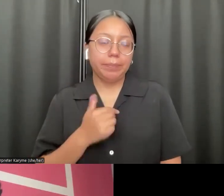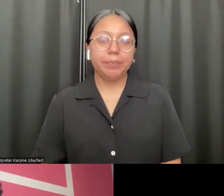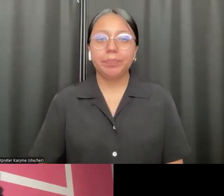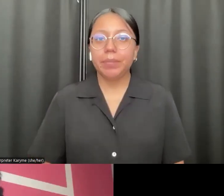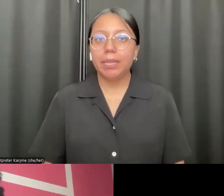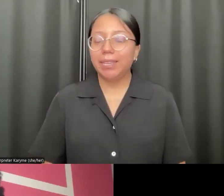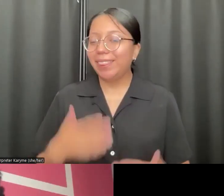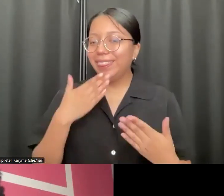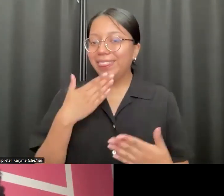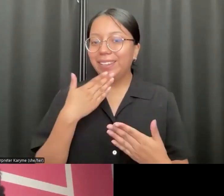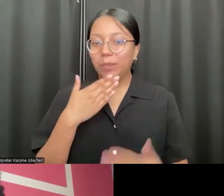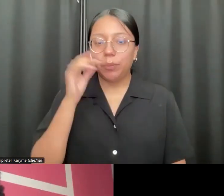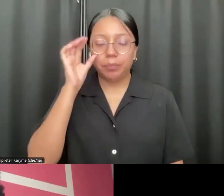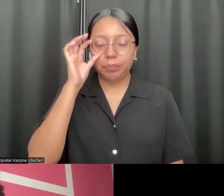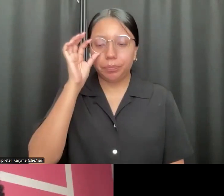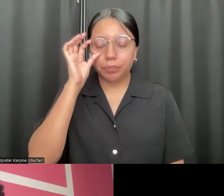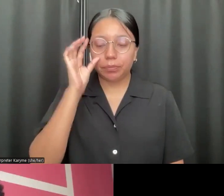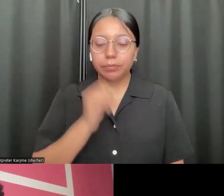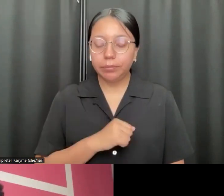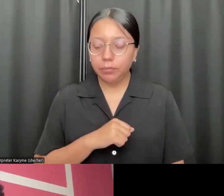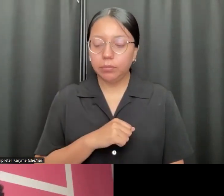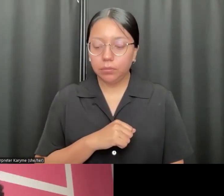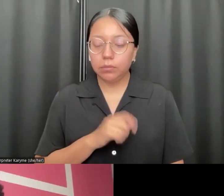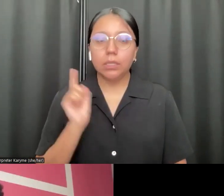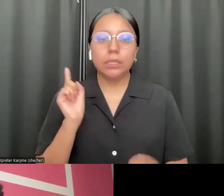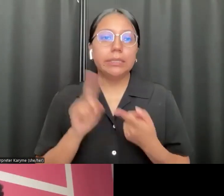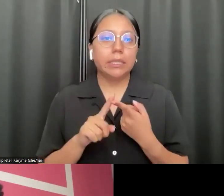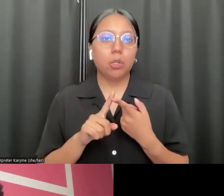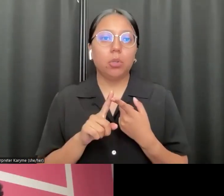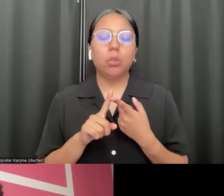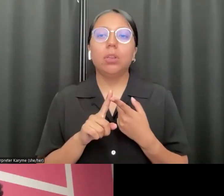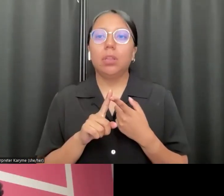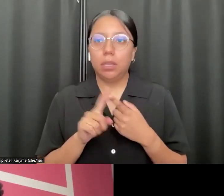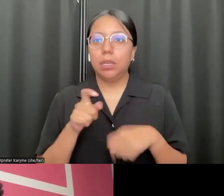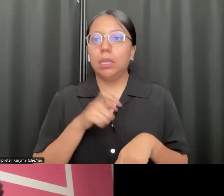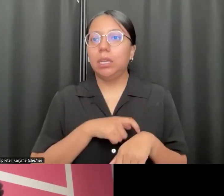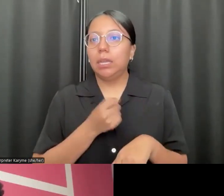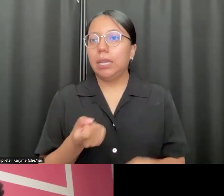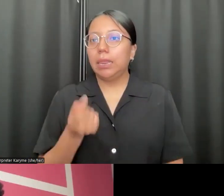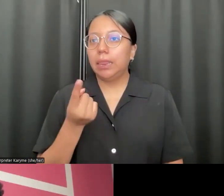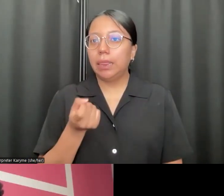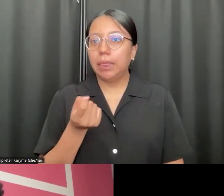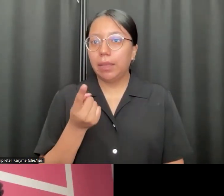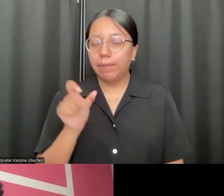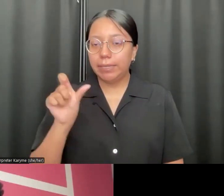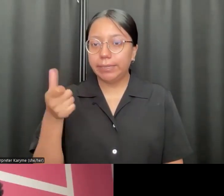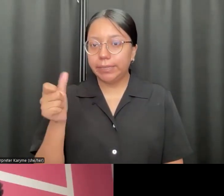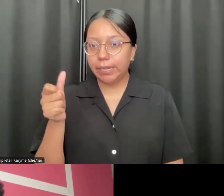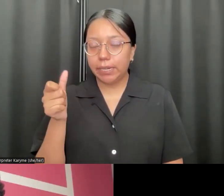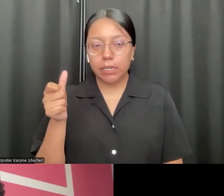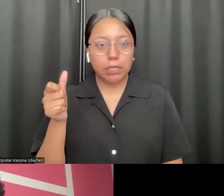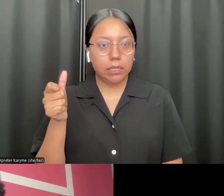we'll take till 11:10 a.m. That is Central